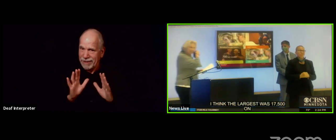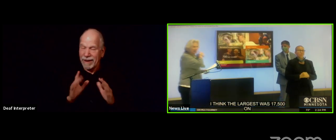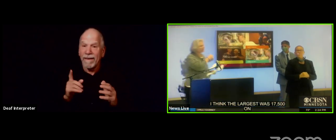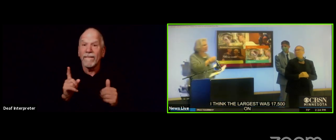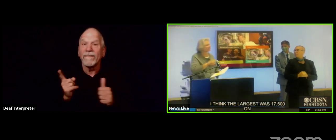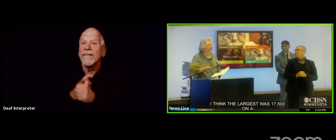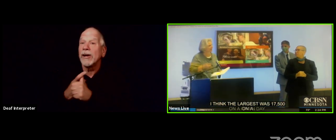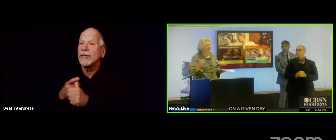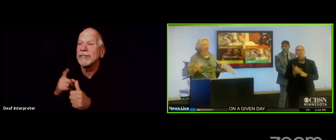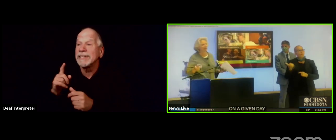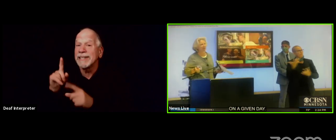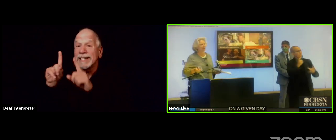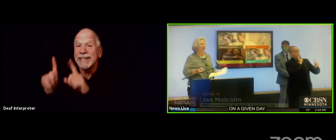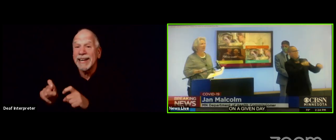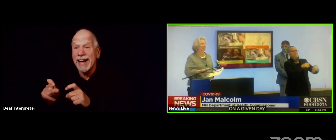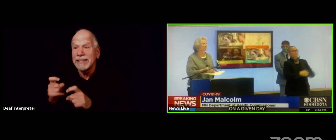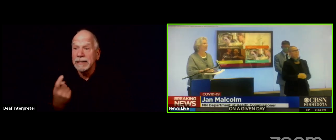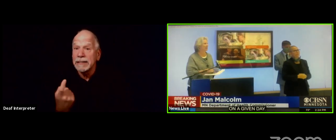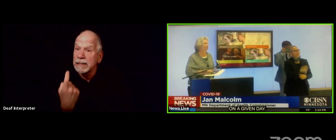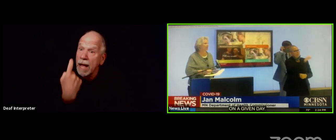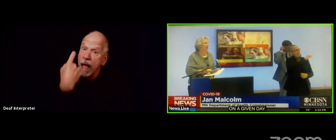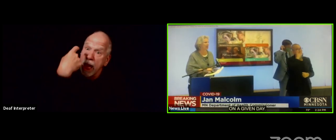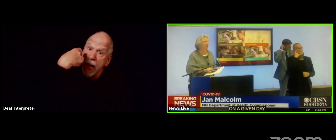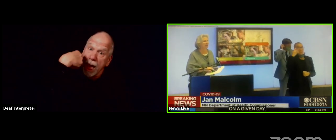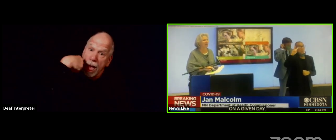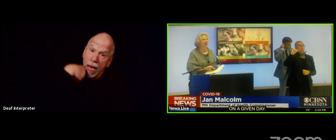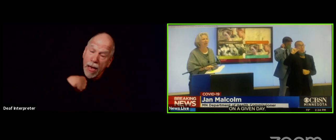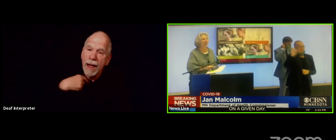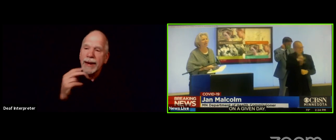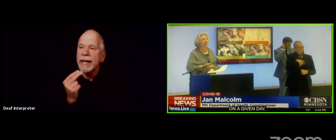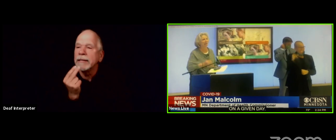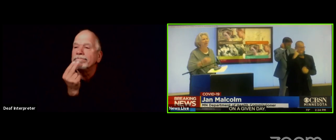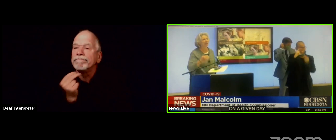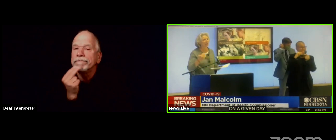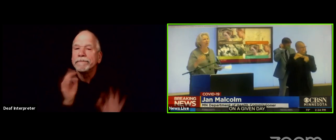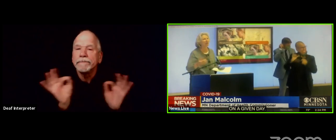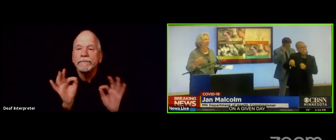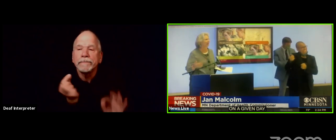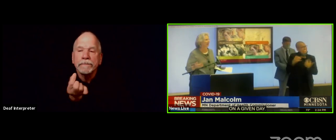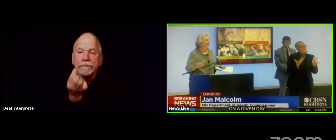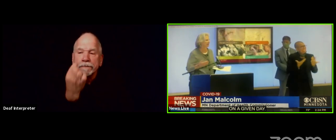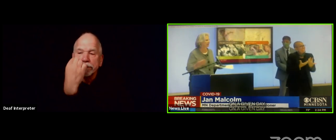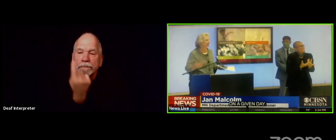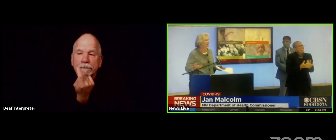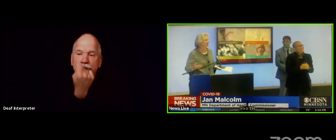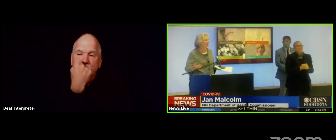Yeah, I think the governor hit the high points exactly right. It will vary